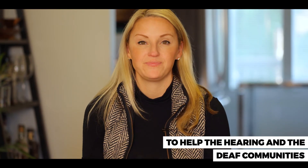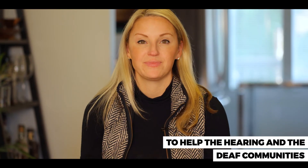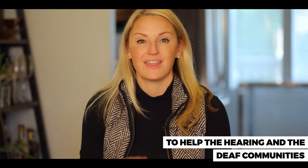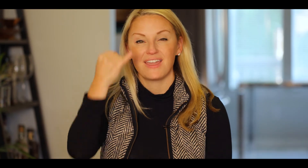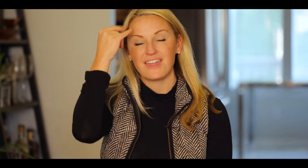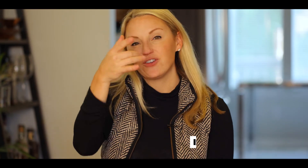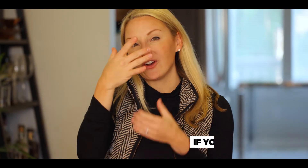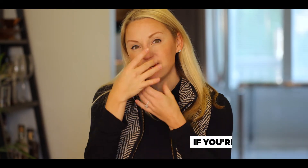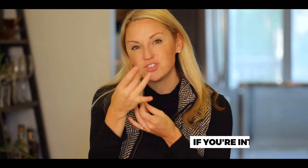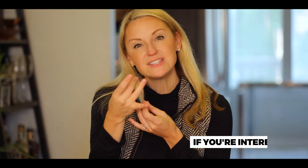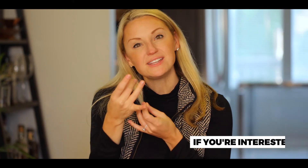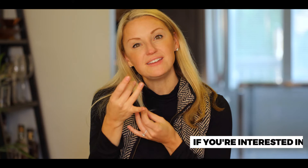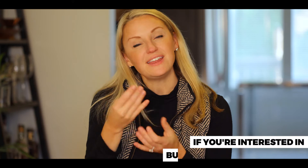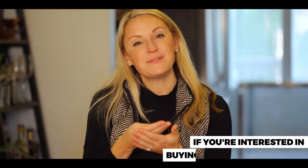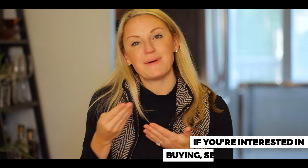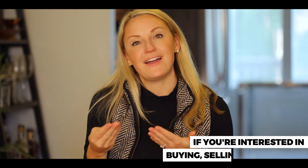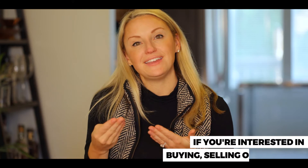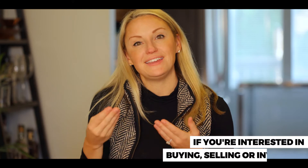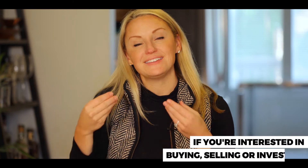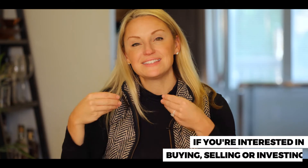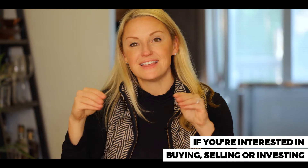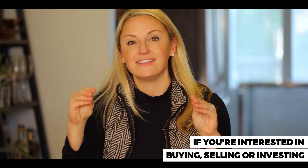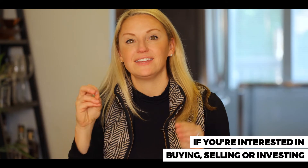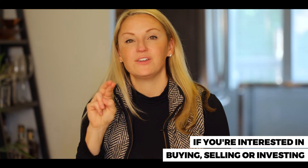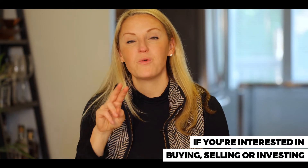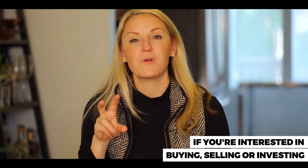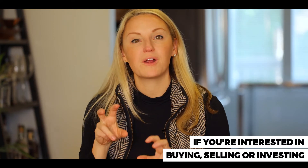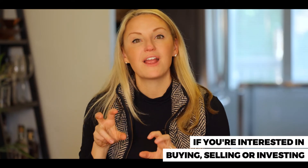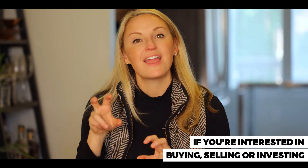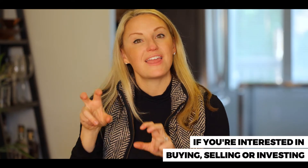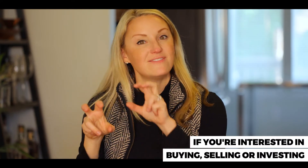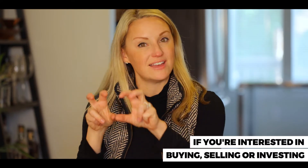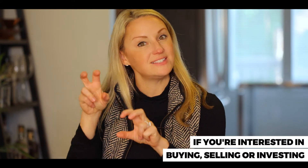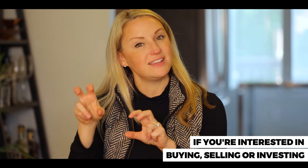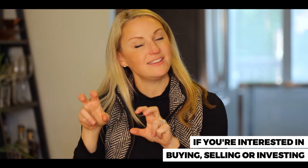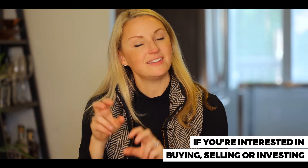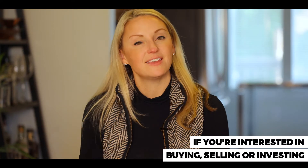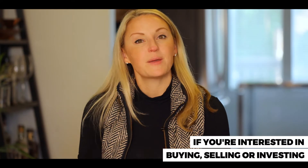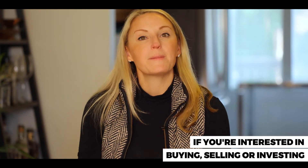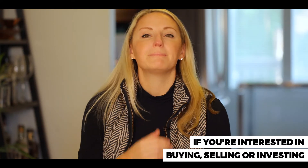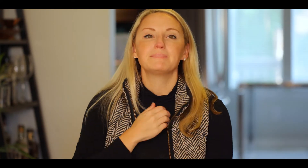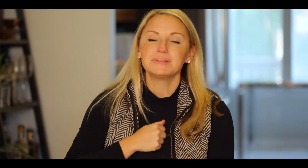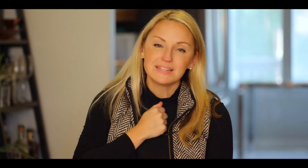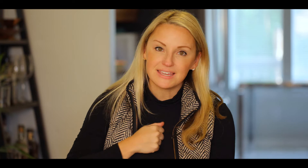If you're interested in buying, selling, or investing, please